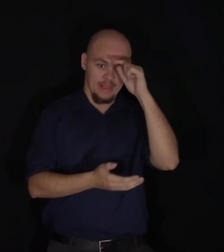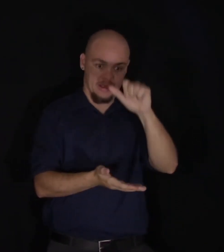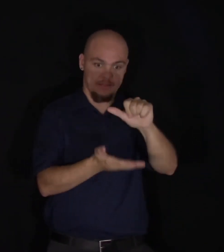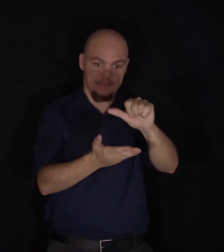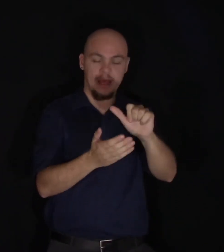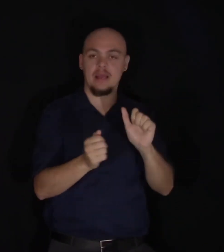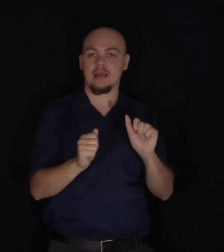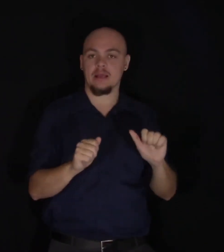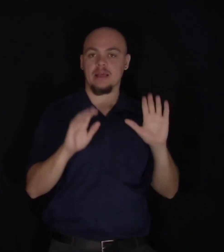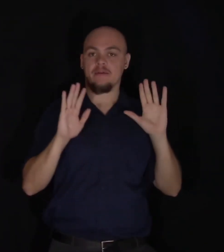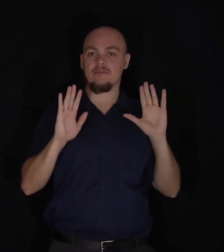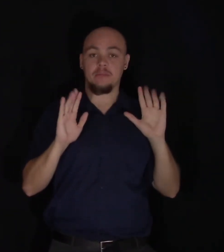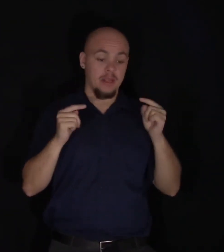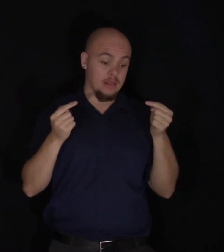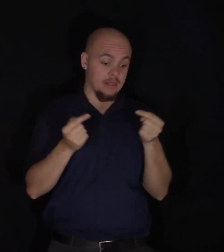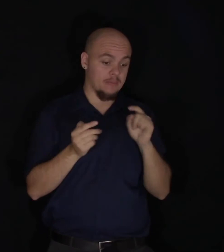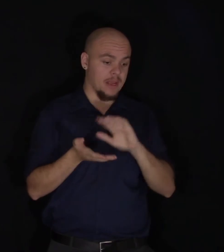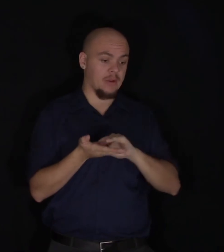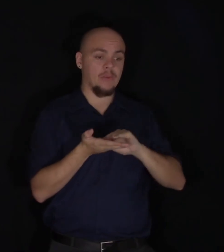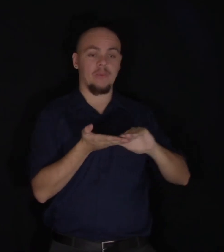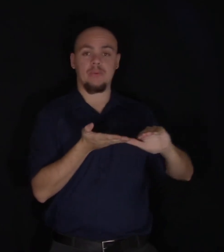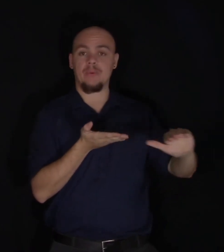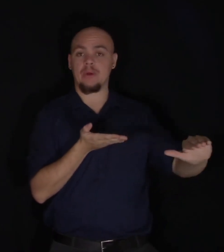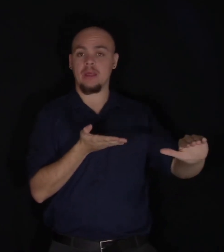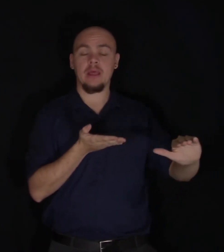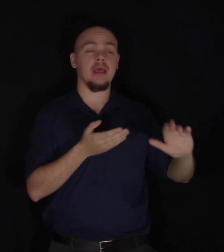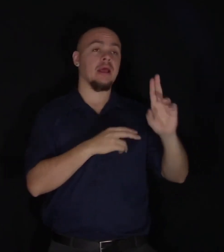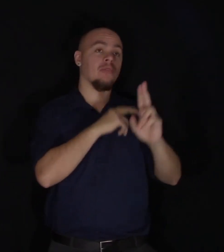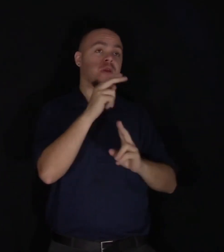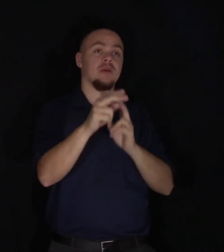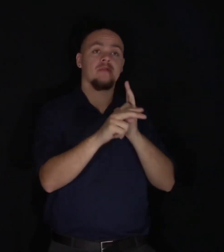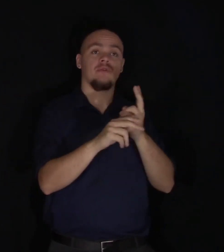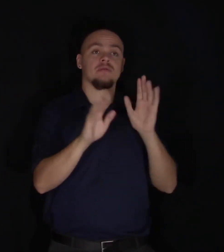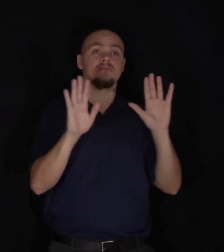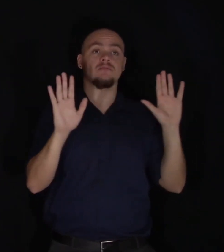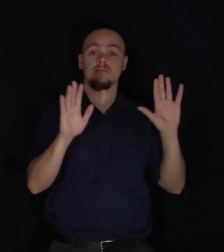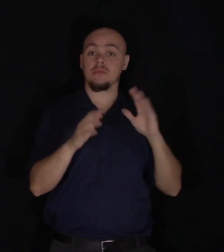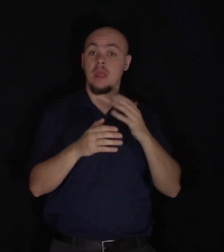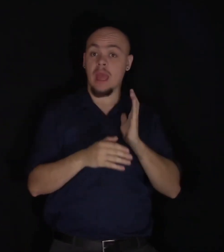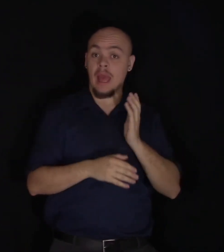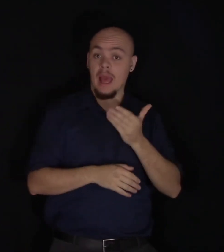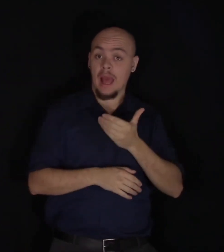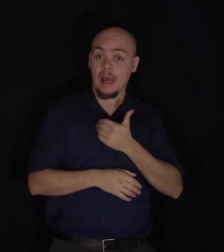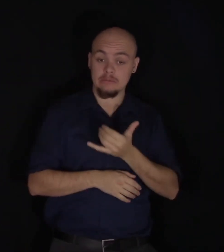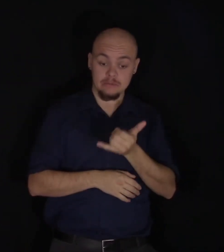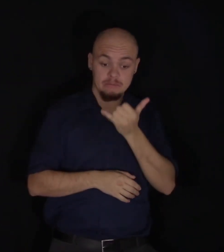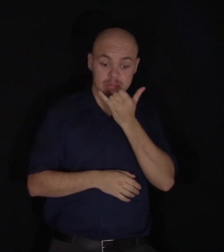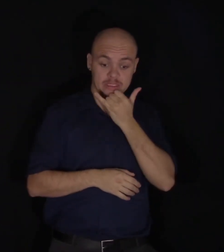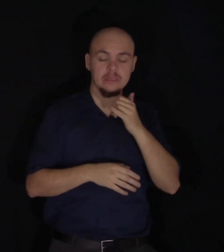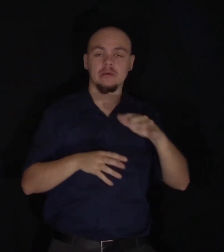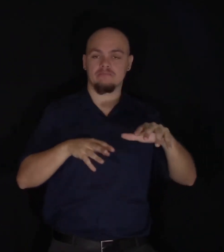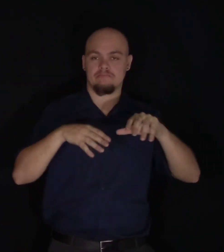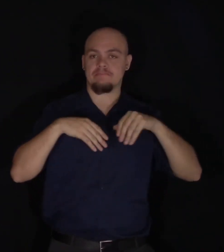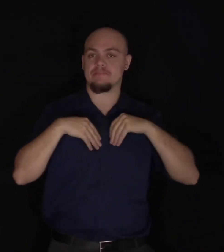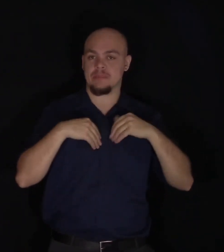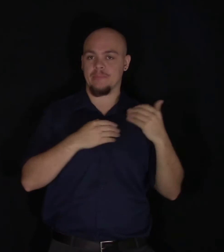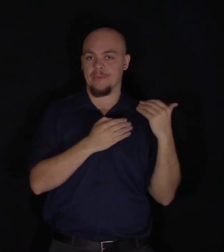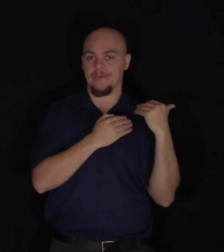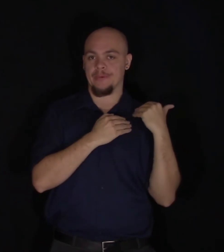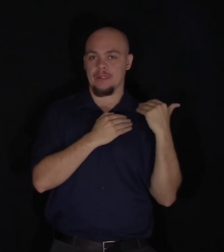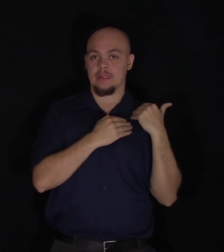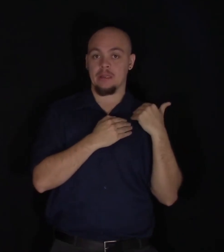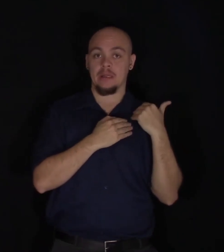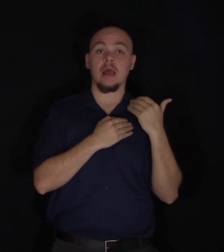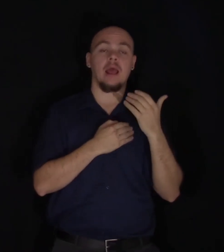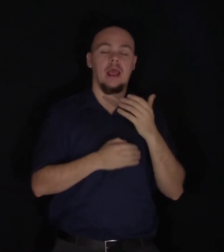release our pain, and send it out into the universe. Take responsibility for our mistakes and apologize for the unhappiness